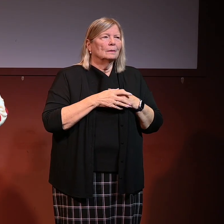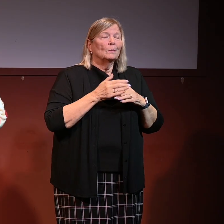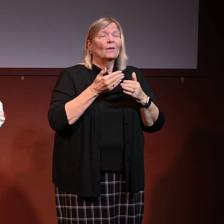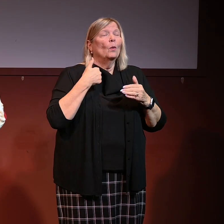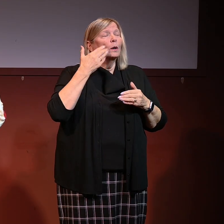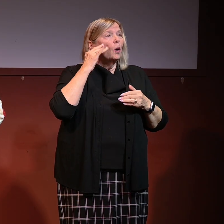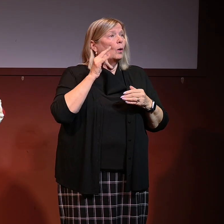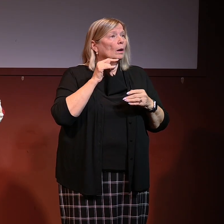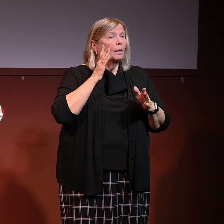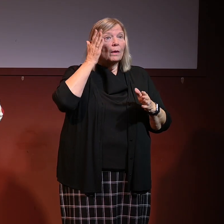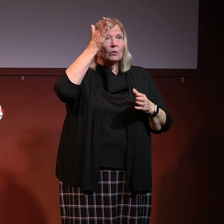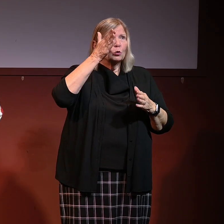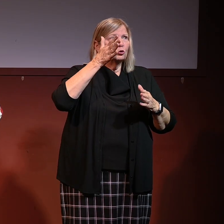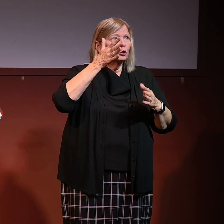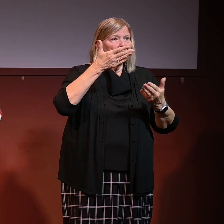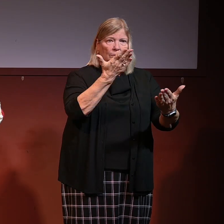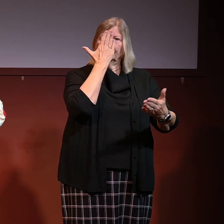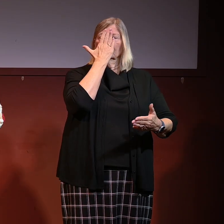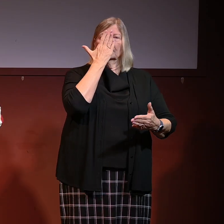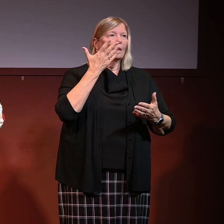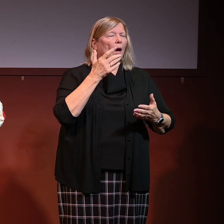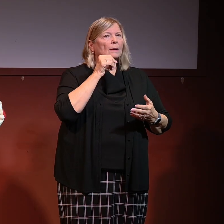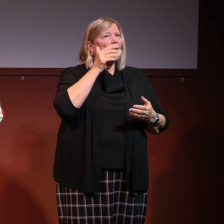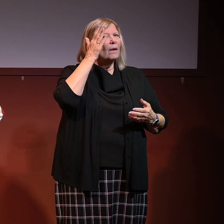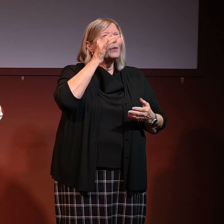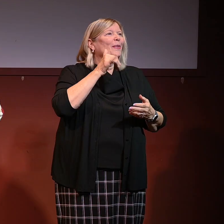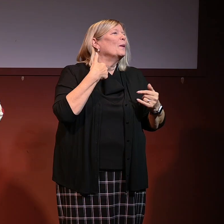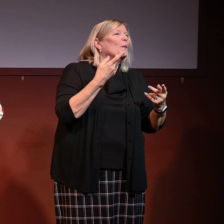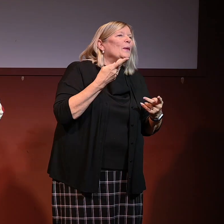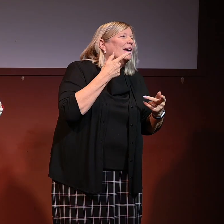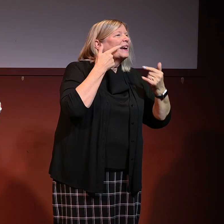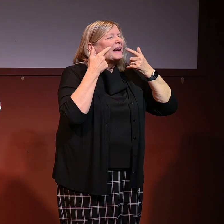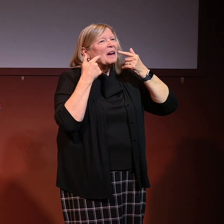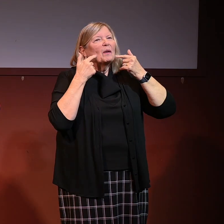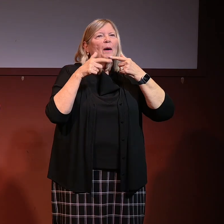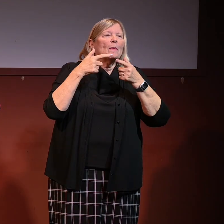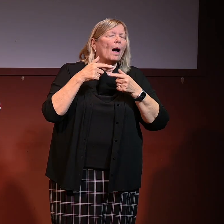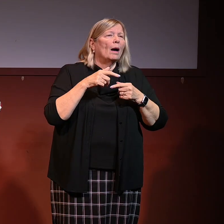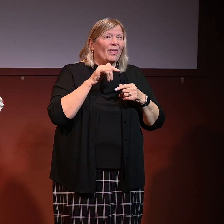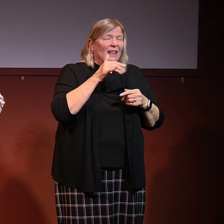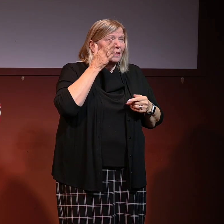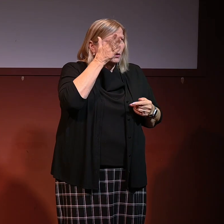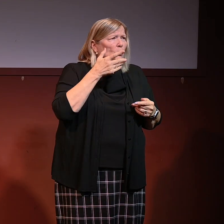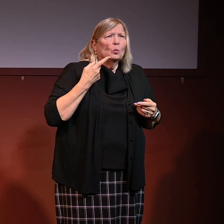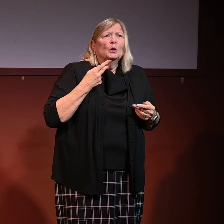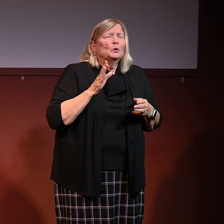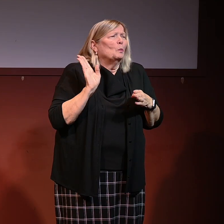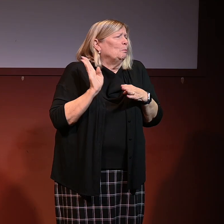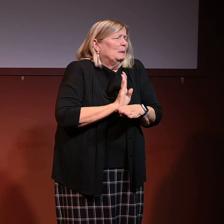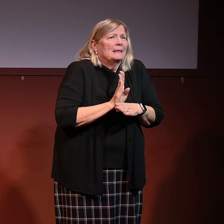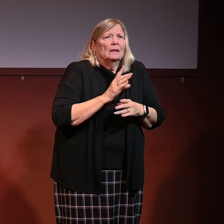it, the future catches up to us. But not the future that we giggled over. In this future, we are too busy to